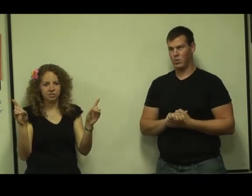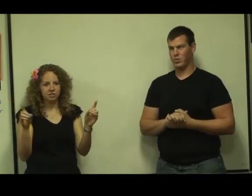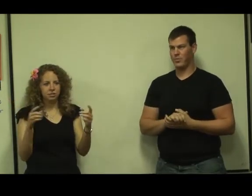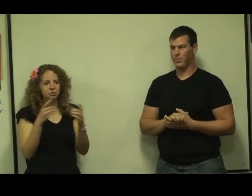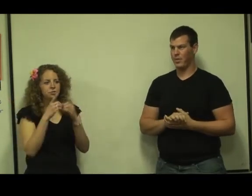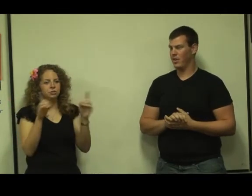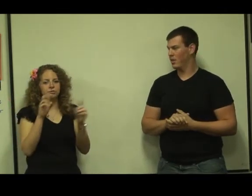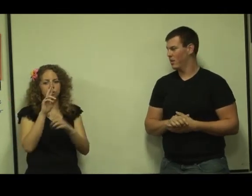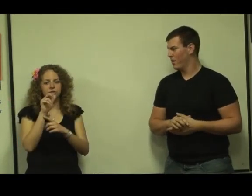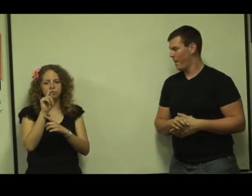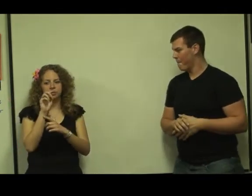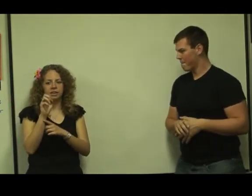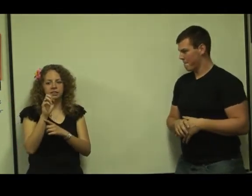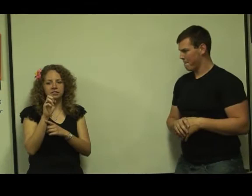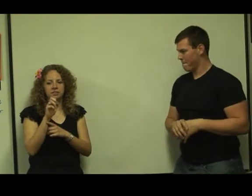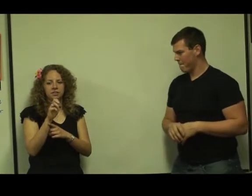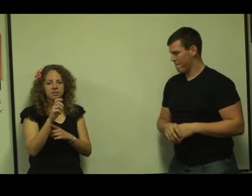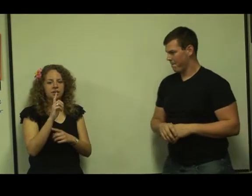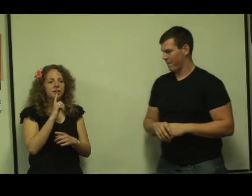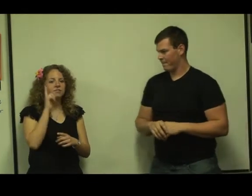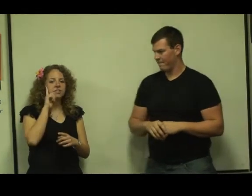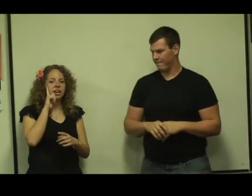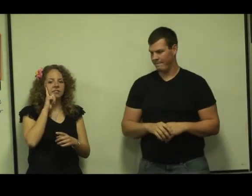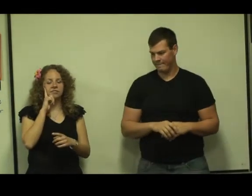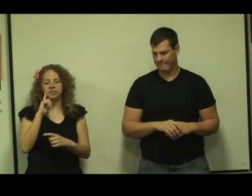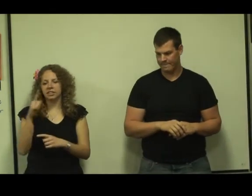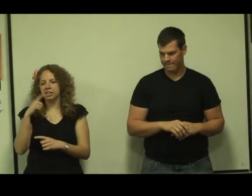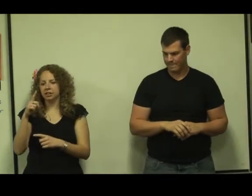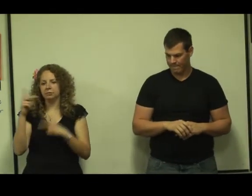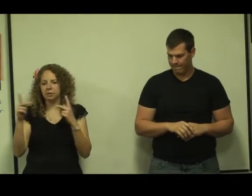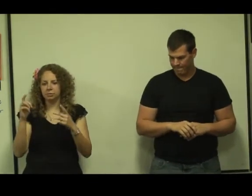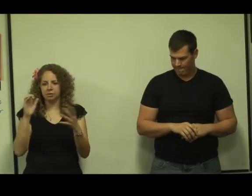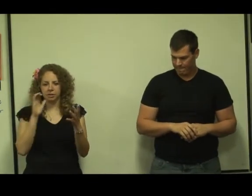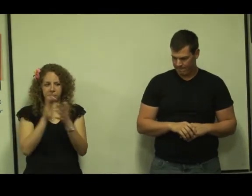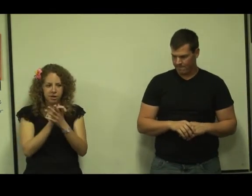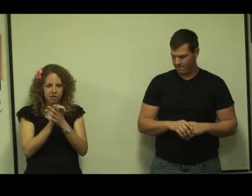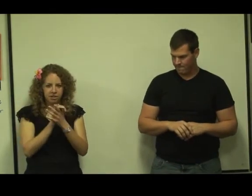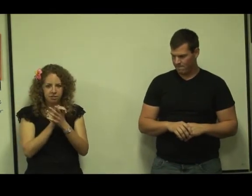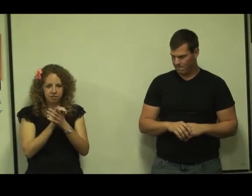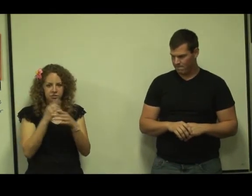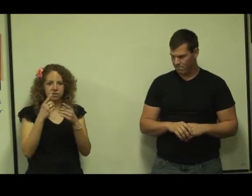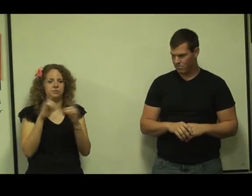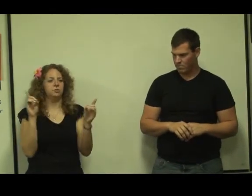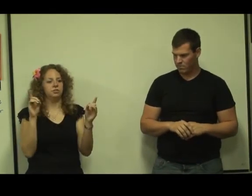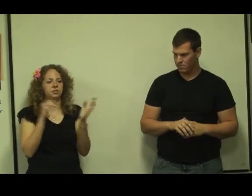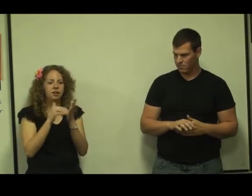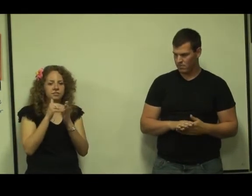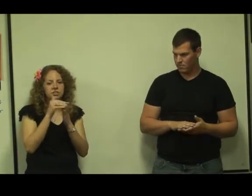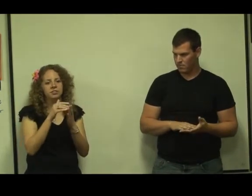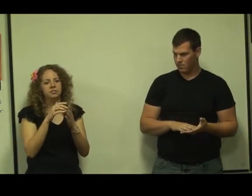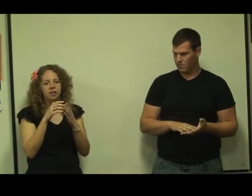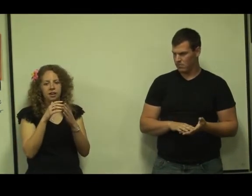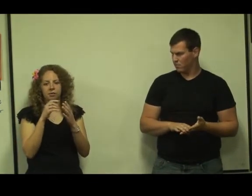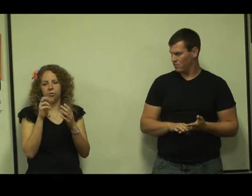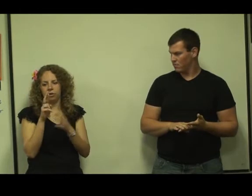Who? So divorce rates what of death and hearing people that get married, do they divorce often, a lot,